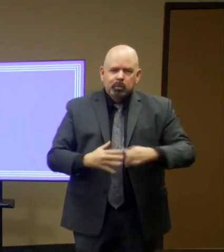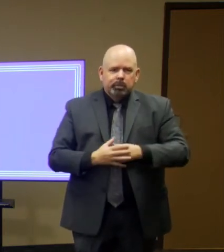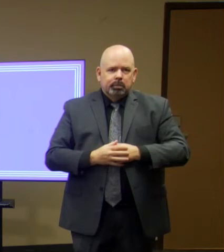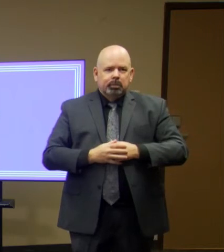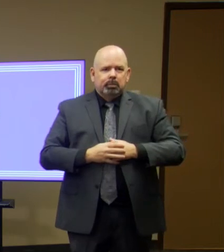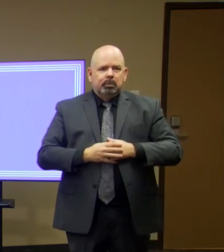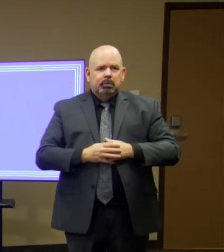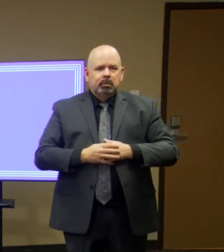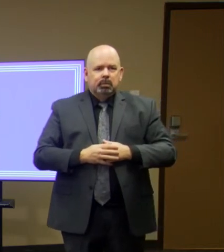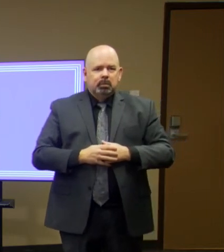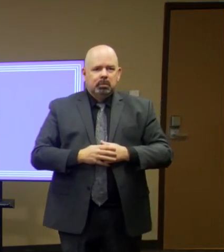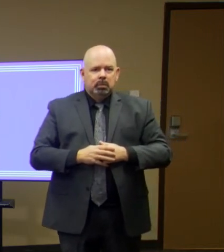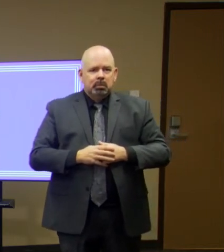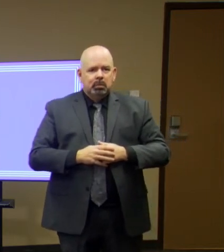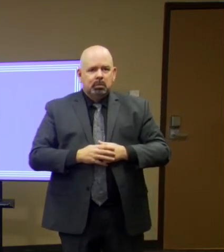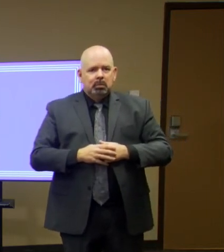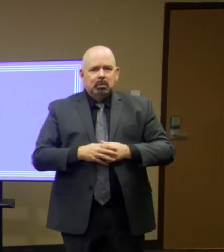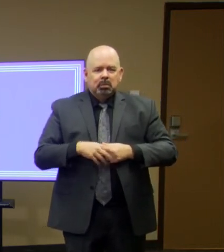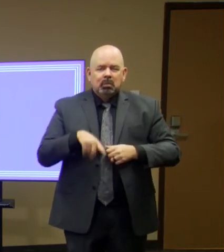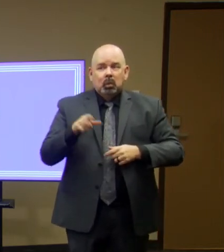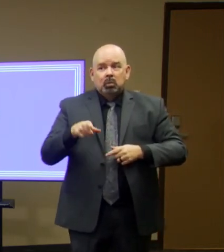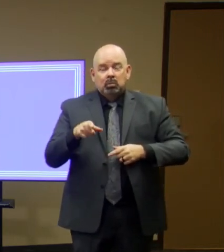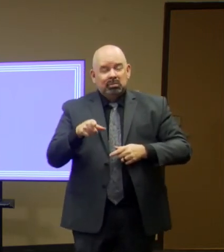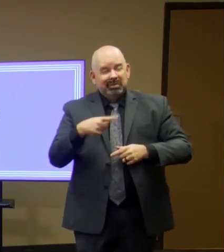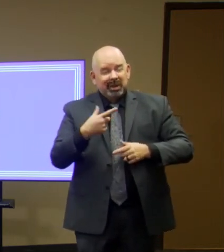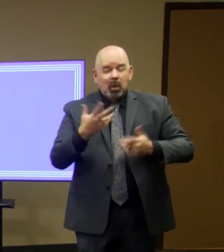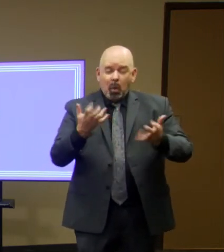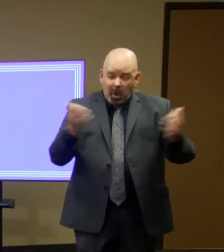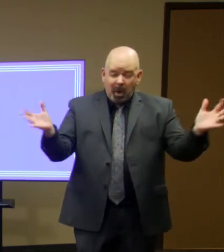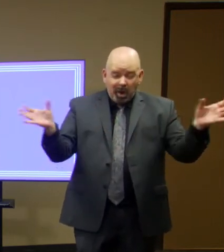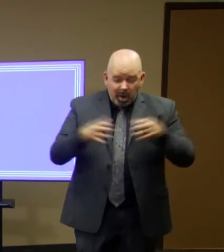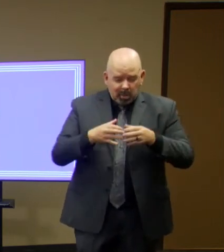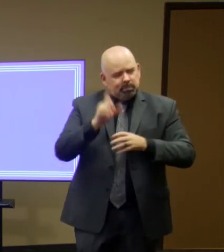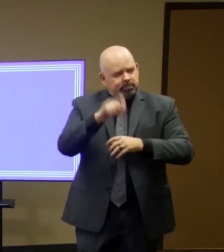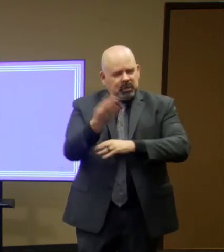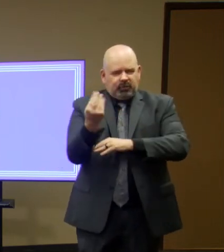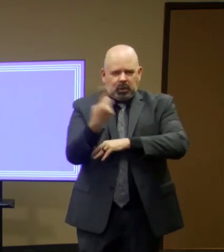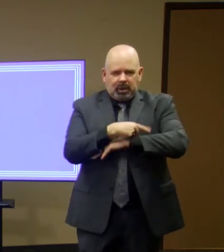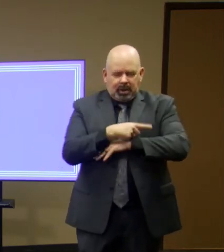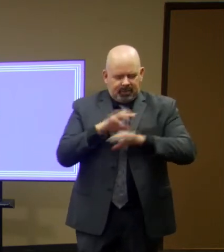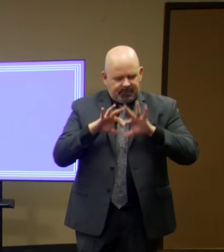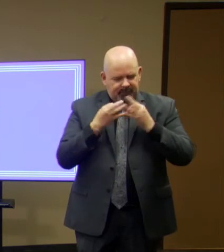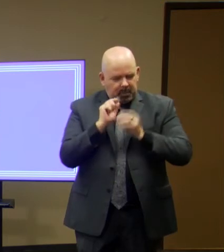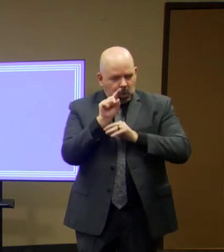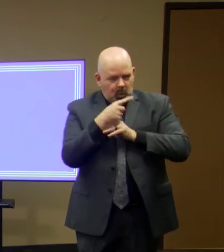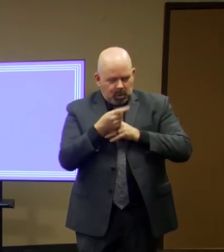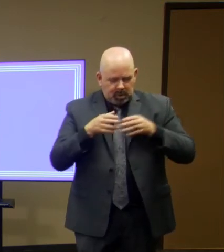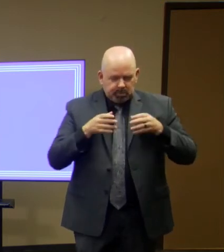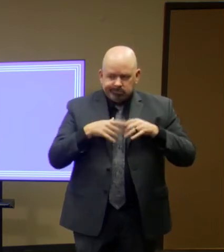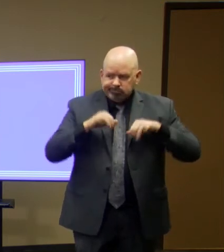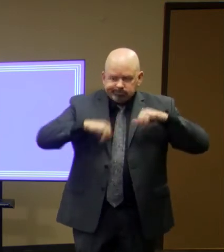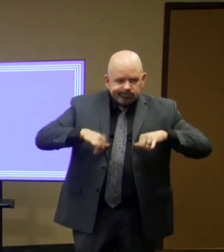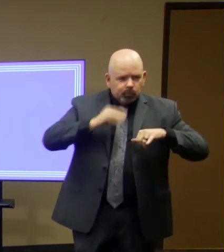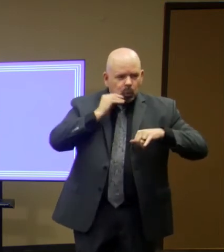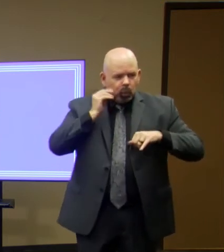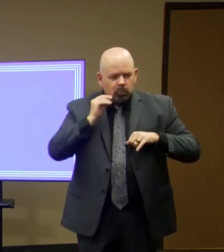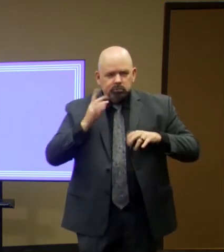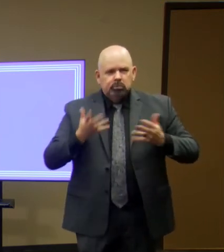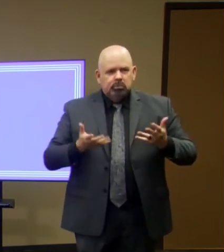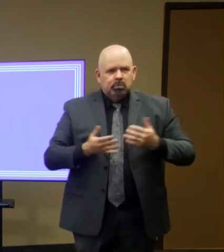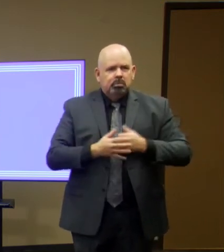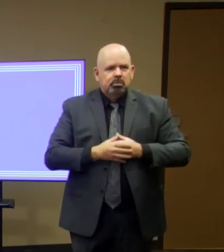today. And then as an added precaution, and as something that may